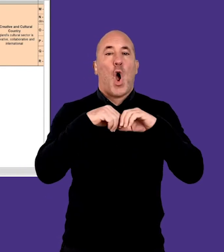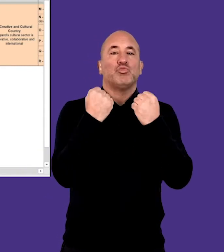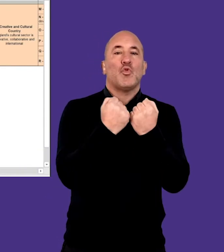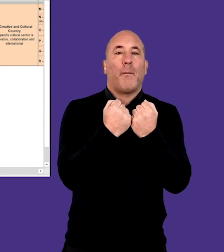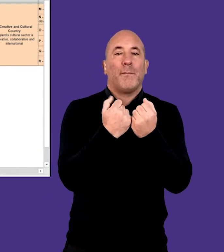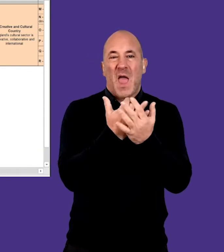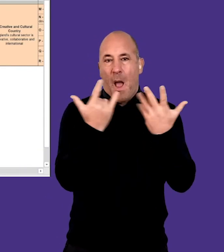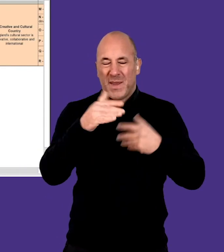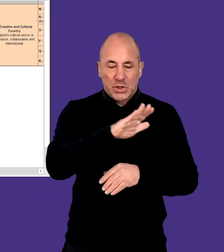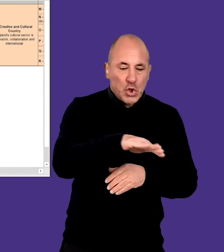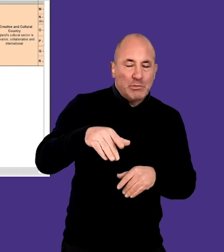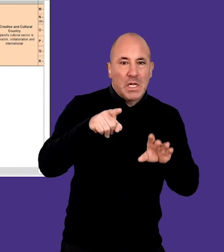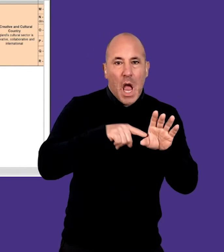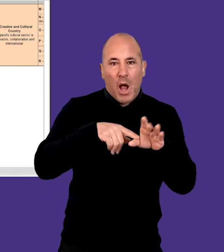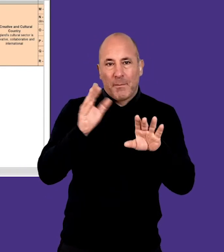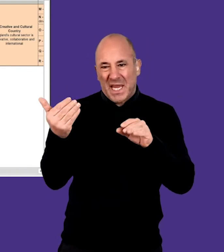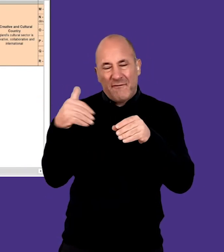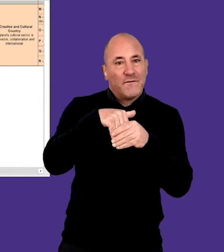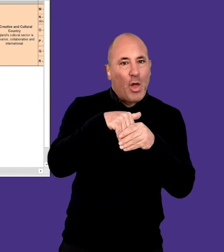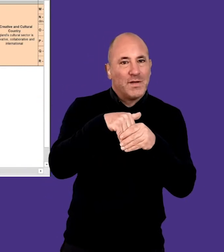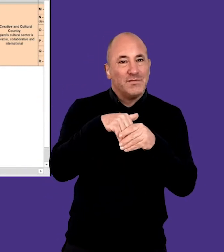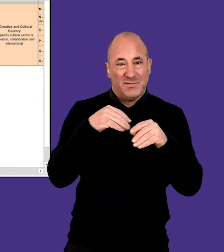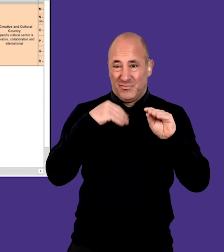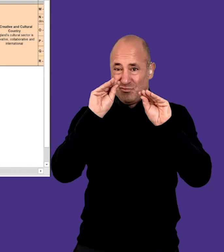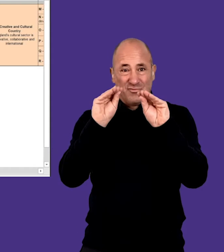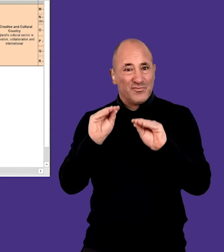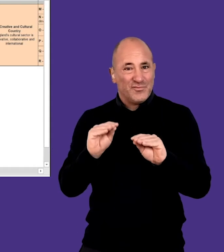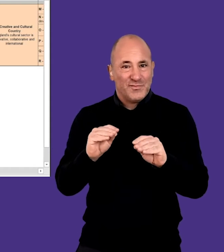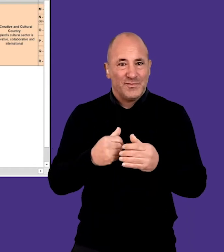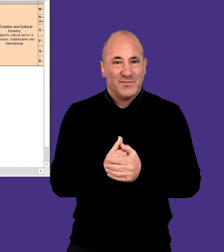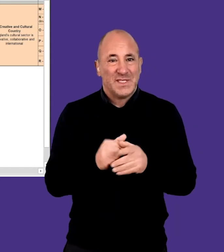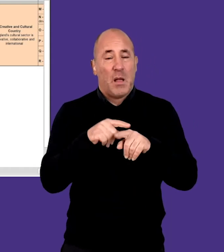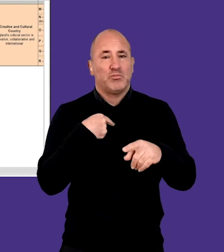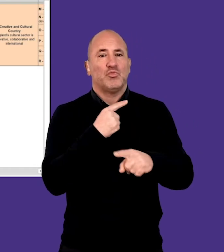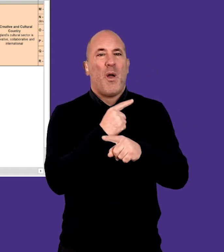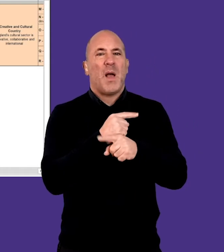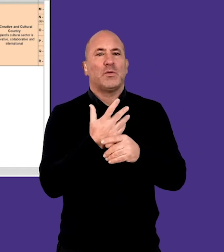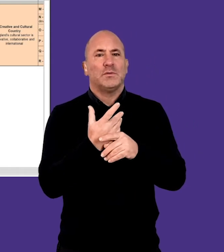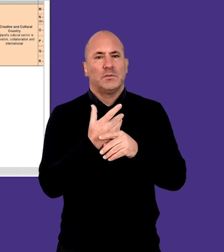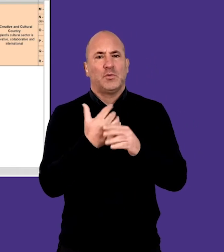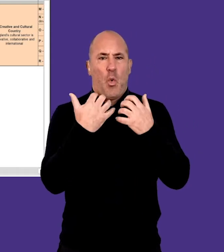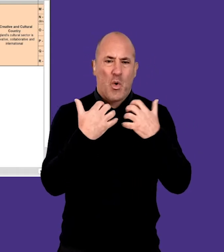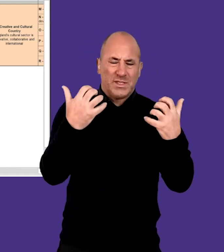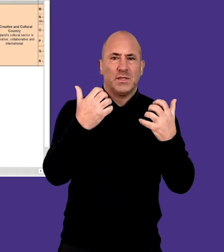reach and the number of children and young people engaged at workshops. And we've talked about evaluating the impact